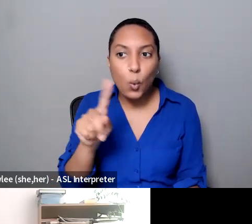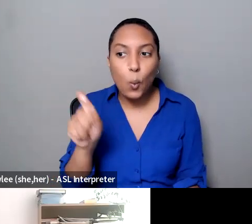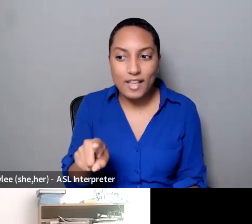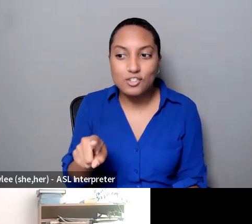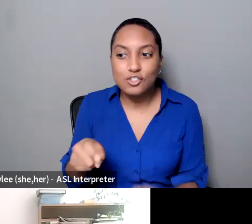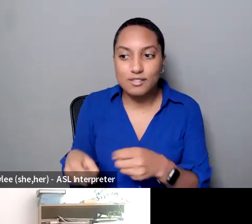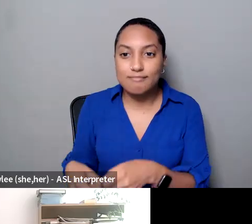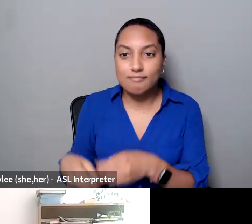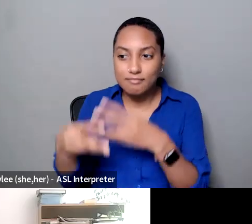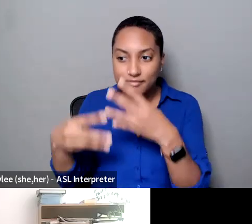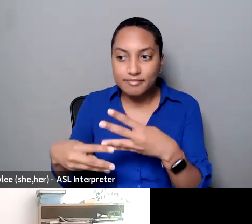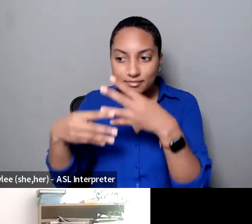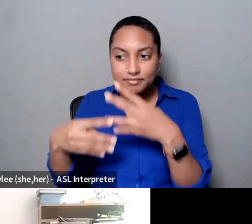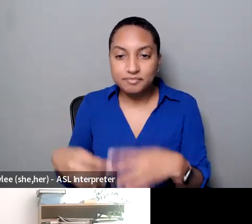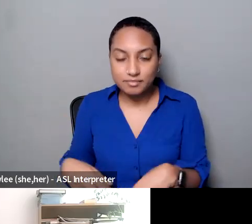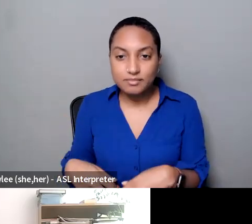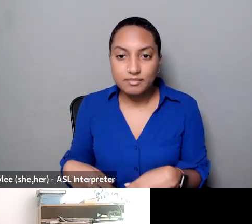of direct these